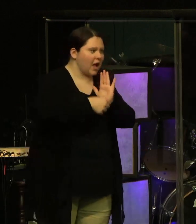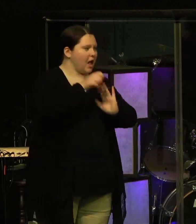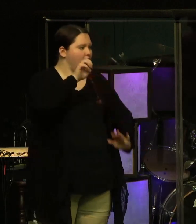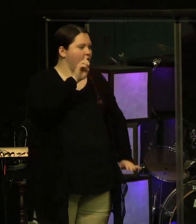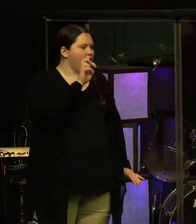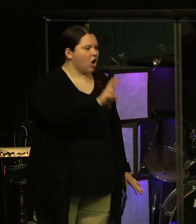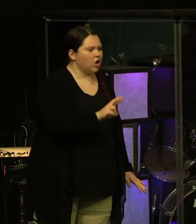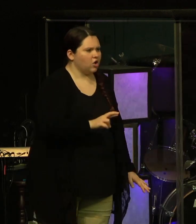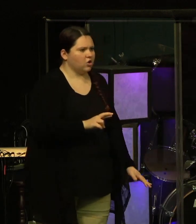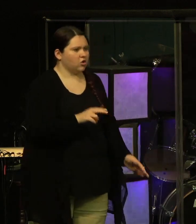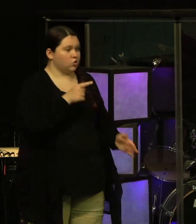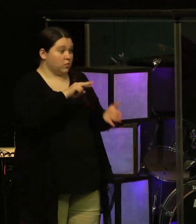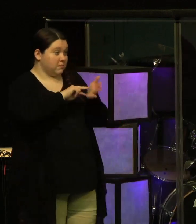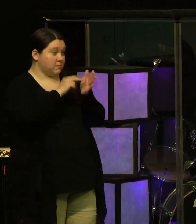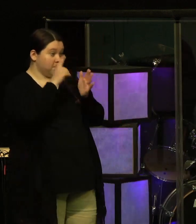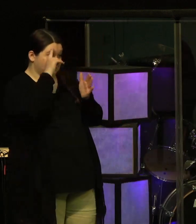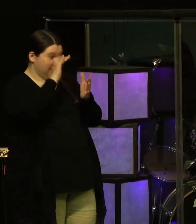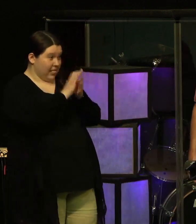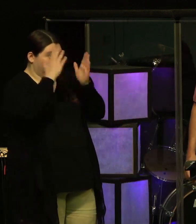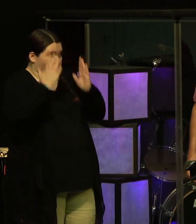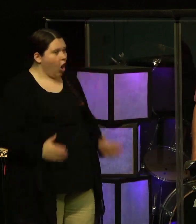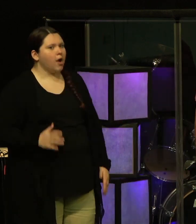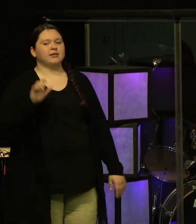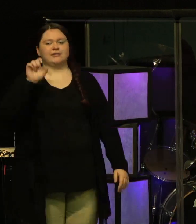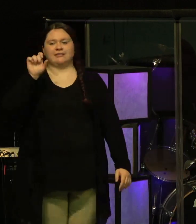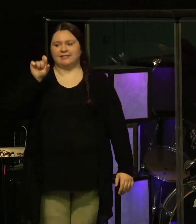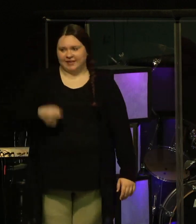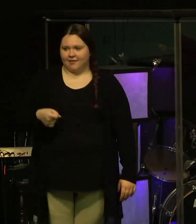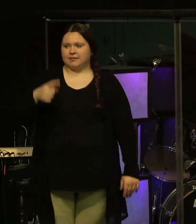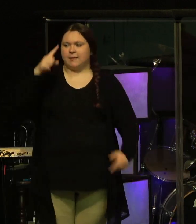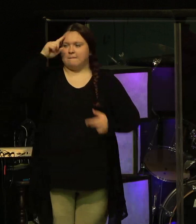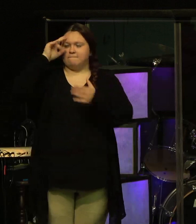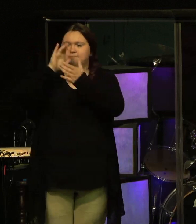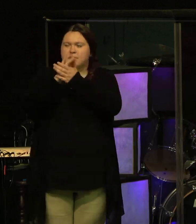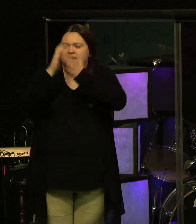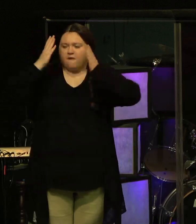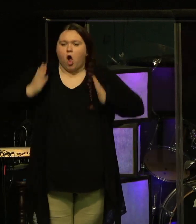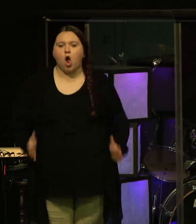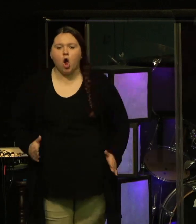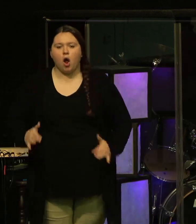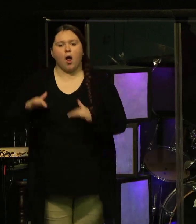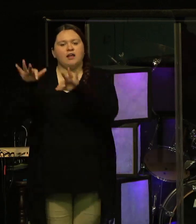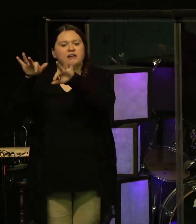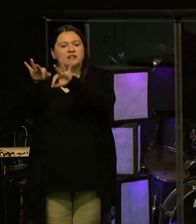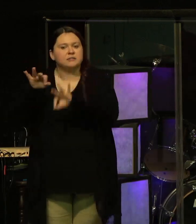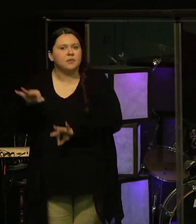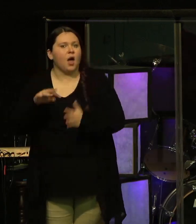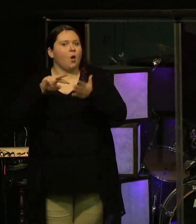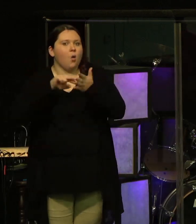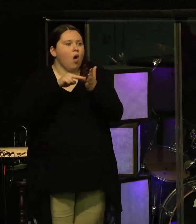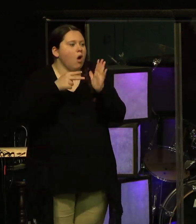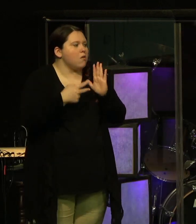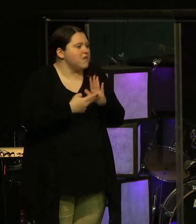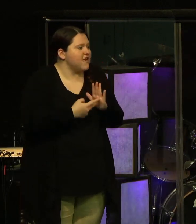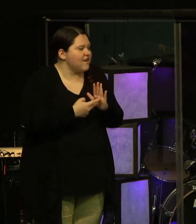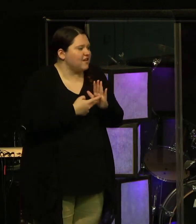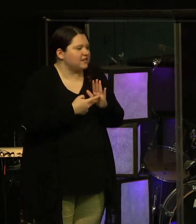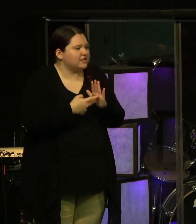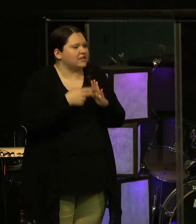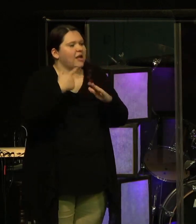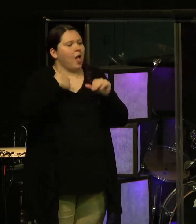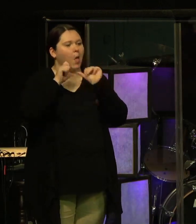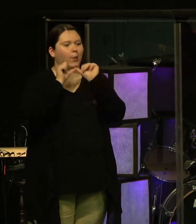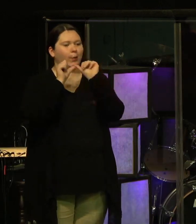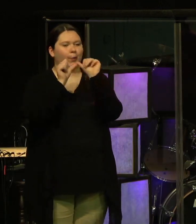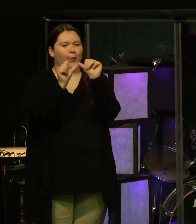I'm a believer. And explain to them what that means, what you're talking about.